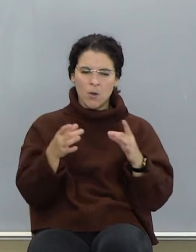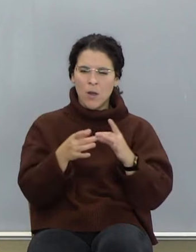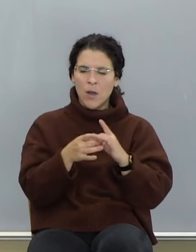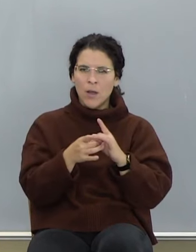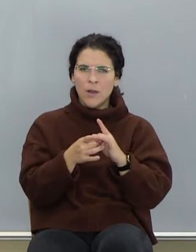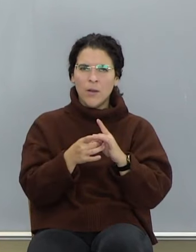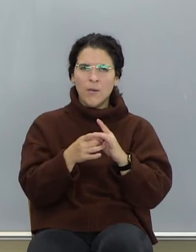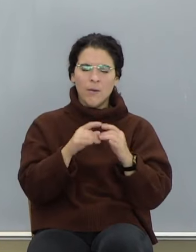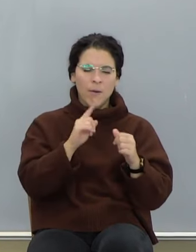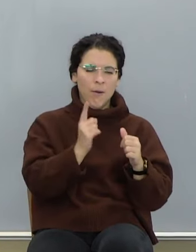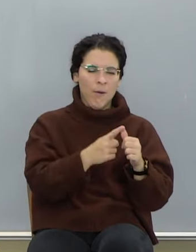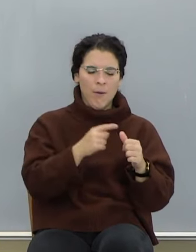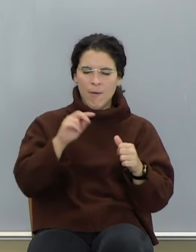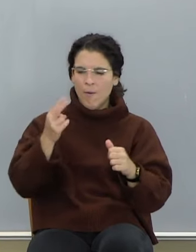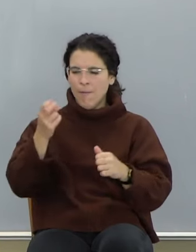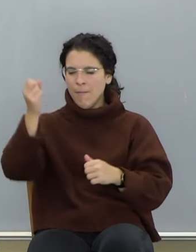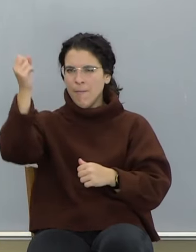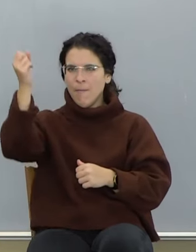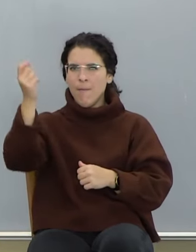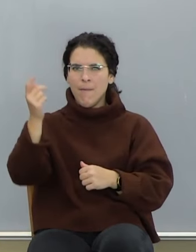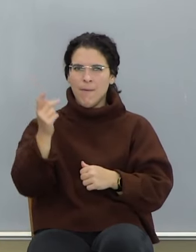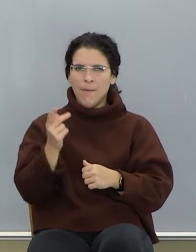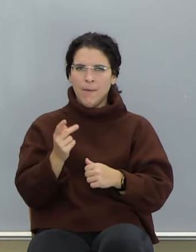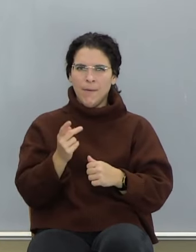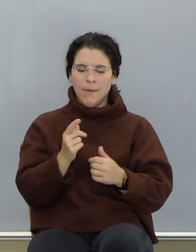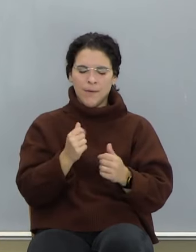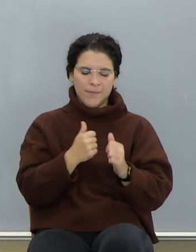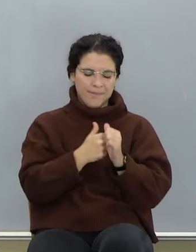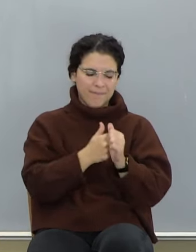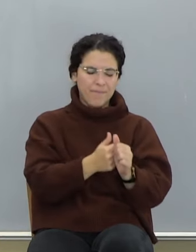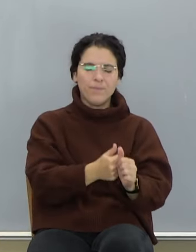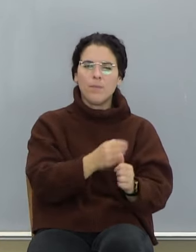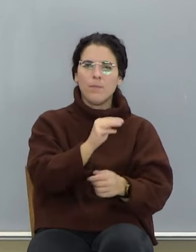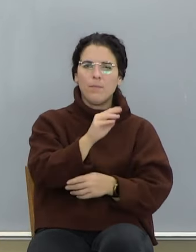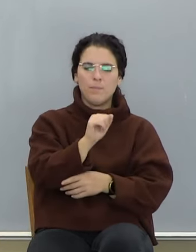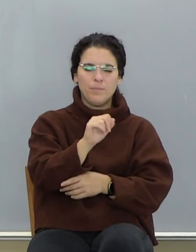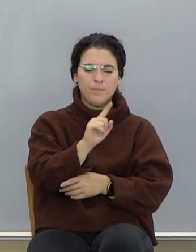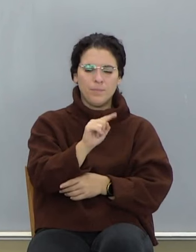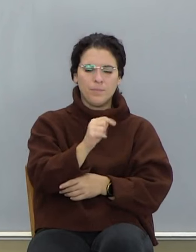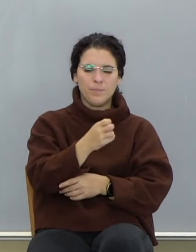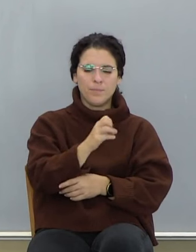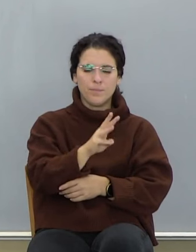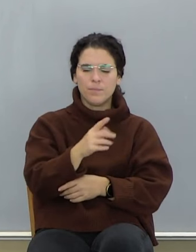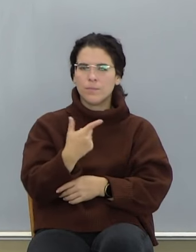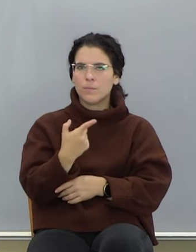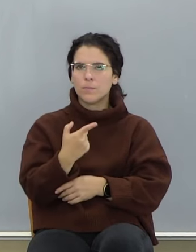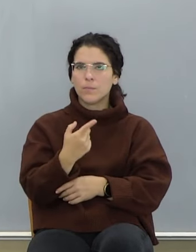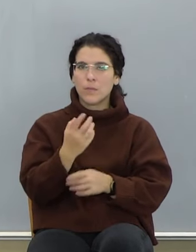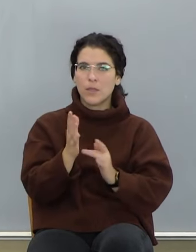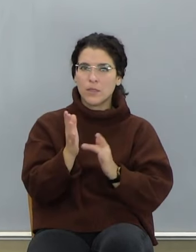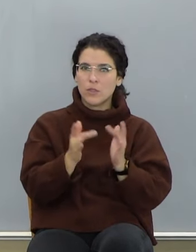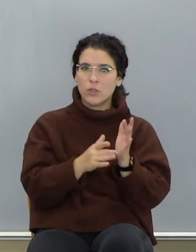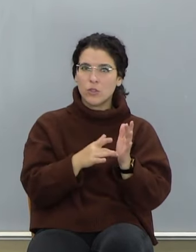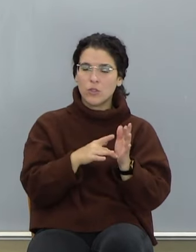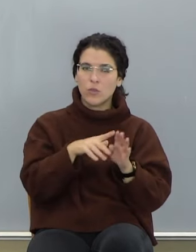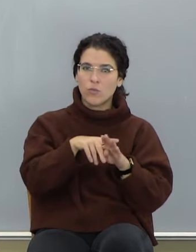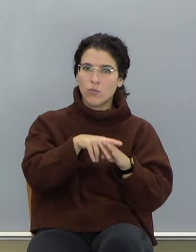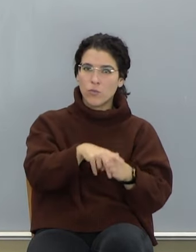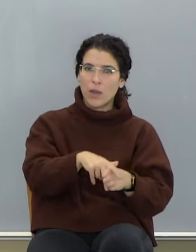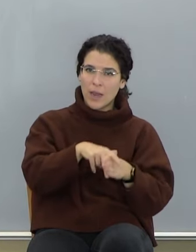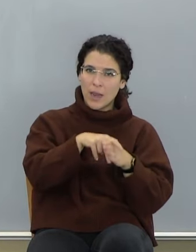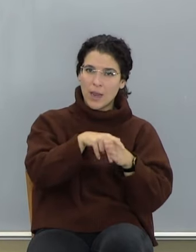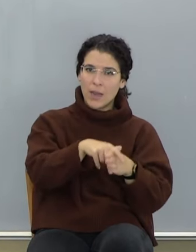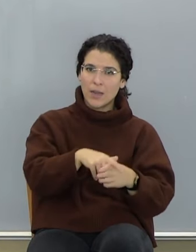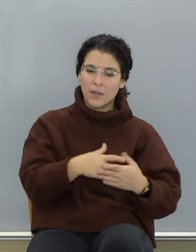conjoins the first and the second coming. Didn't, according to Matthew chapter 21, didn't Jesus ride the foal